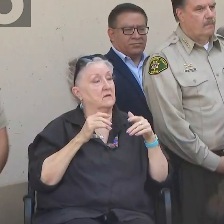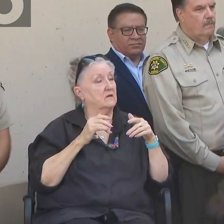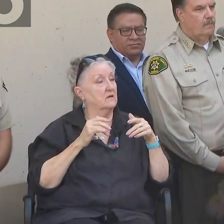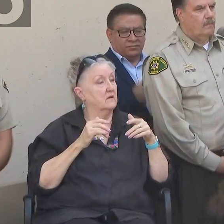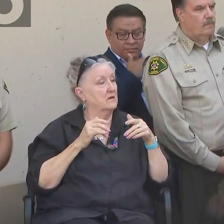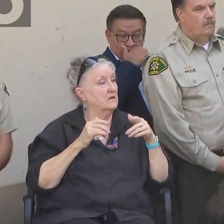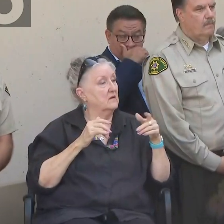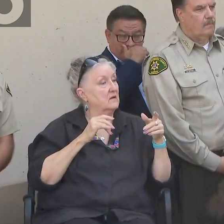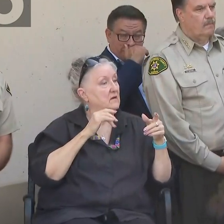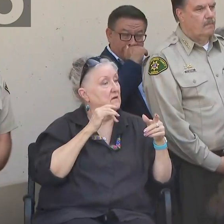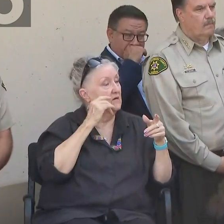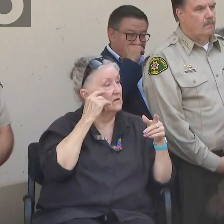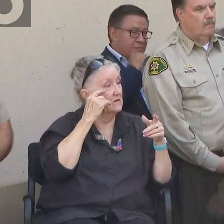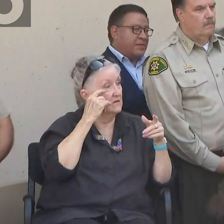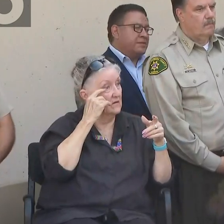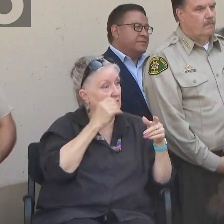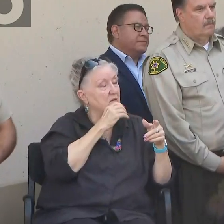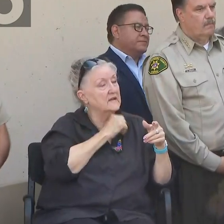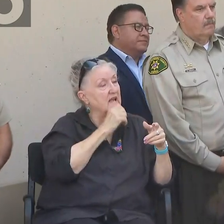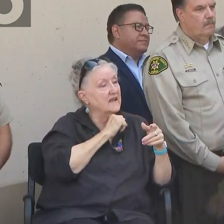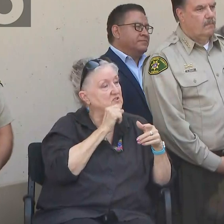incident.